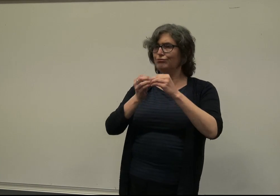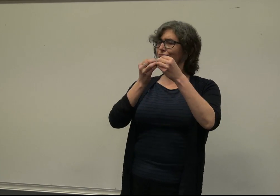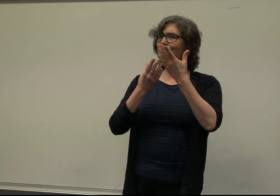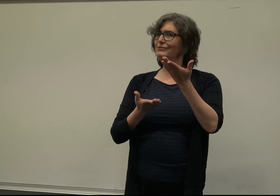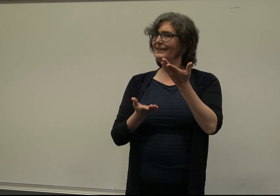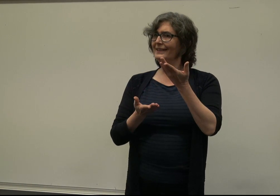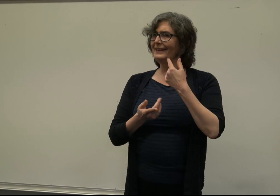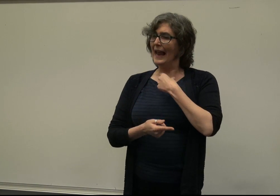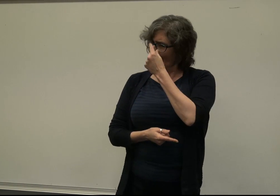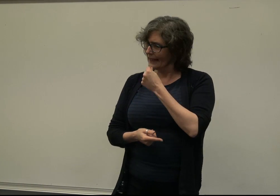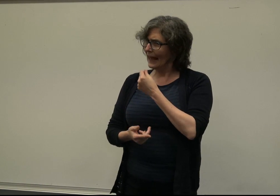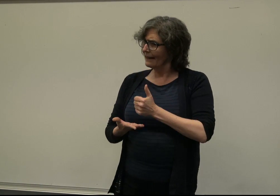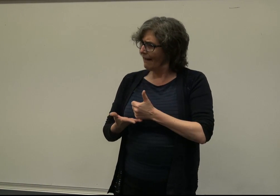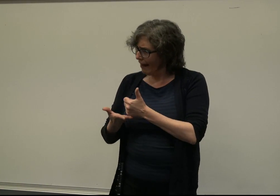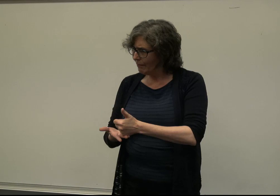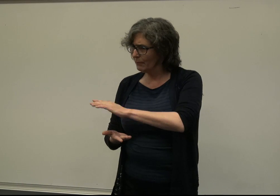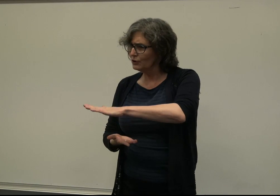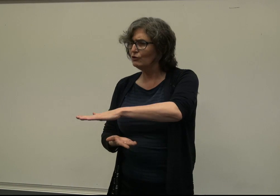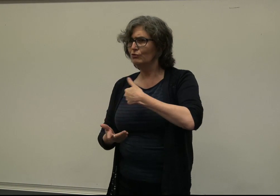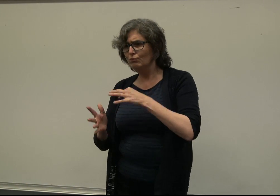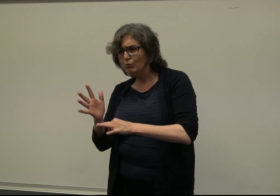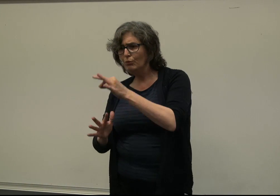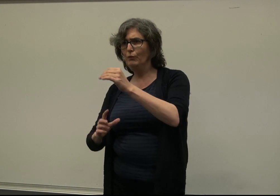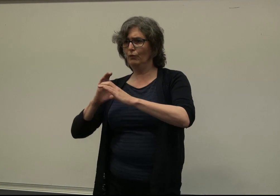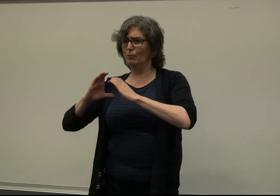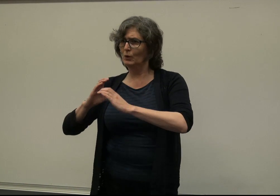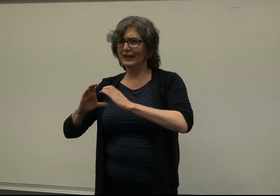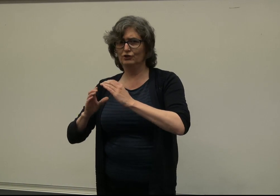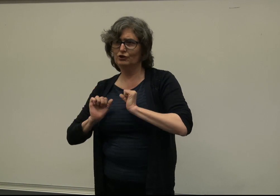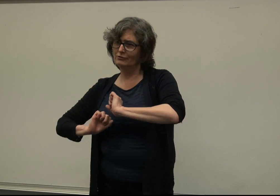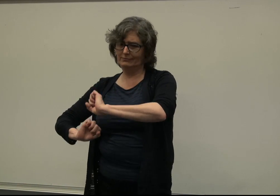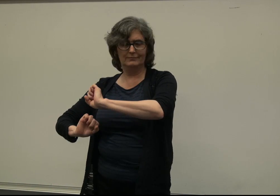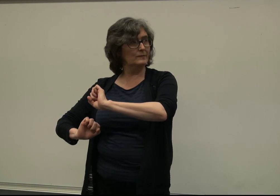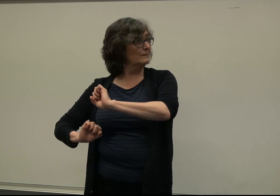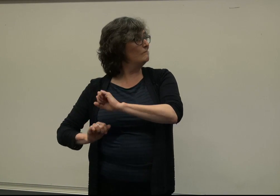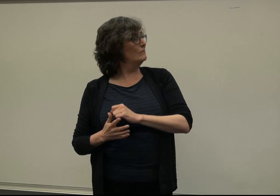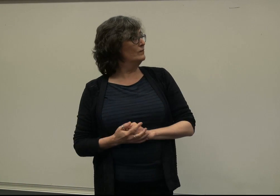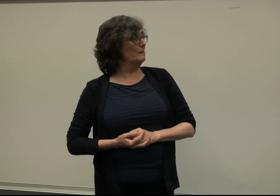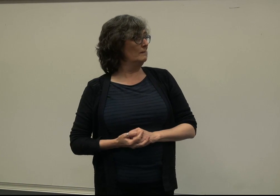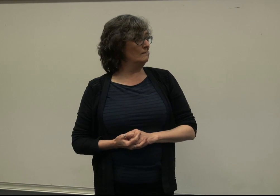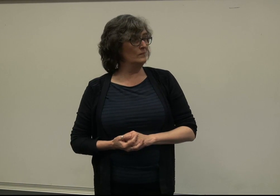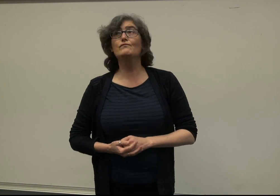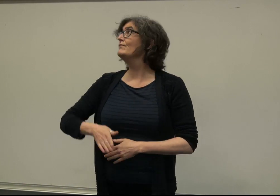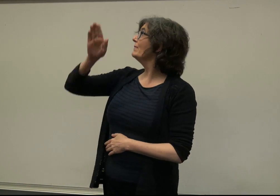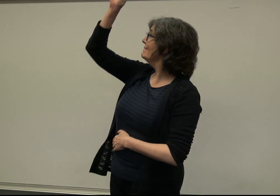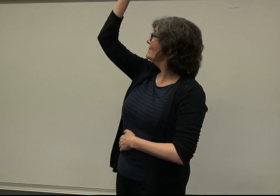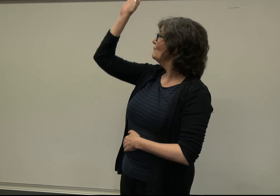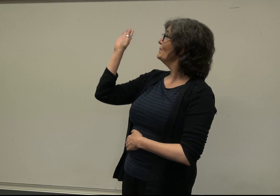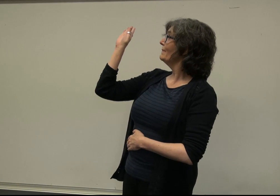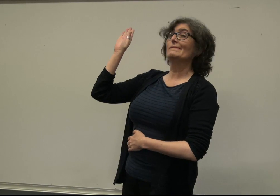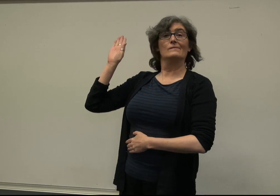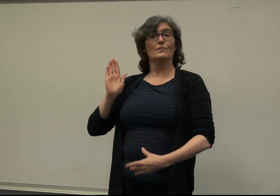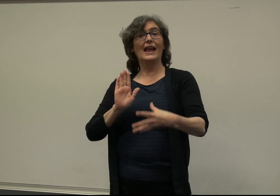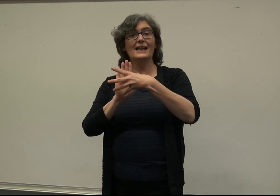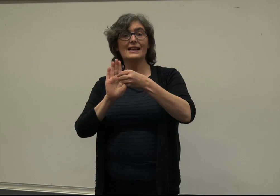trying to get across. That's an example from one of my children. That in Italian means, "Mommy,